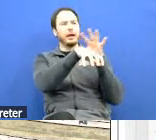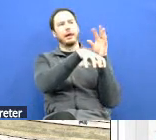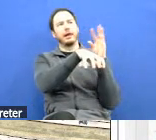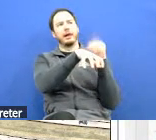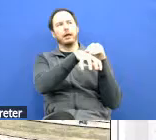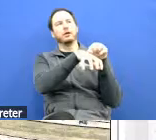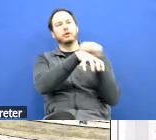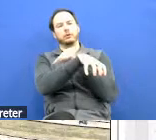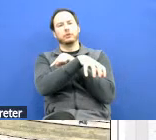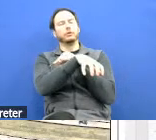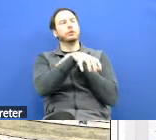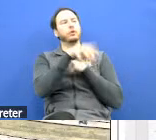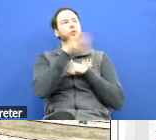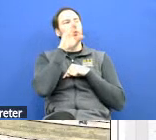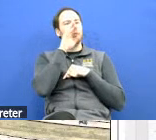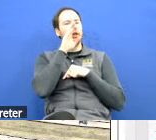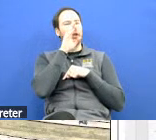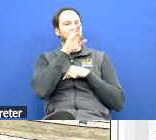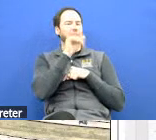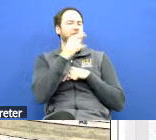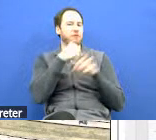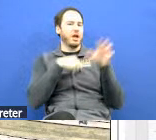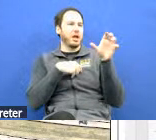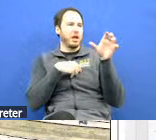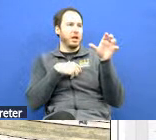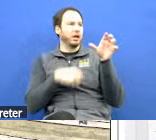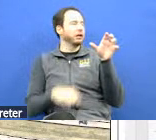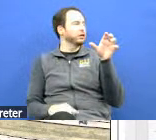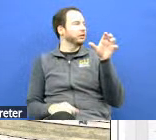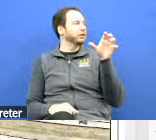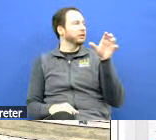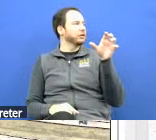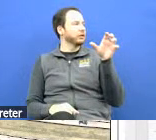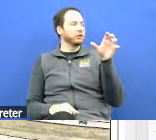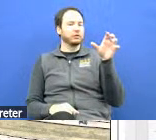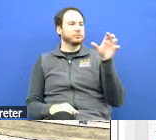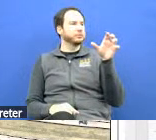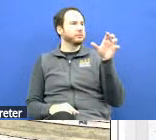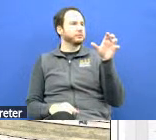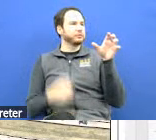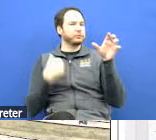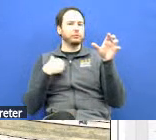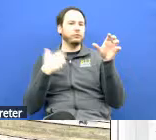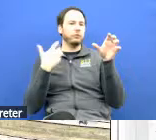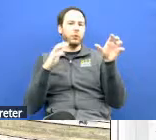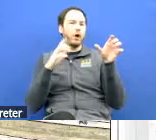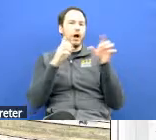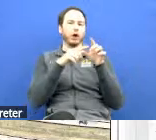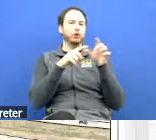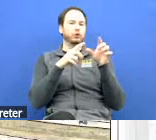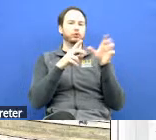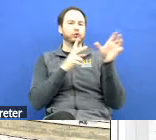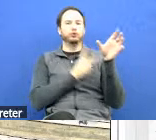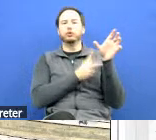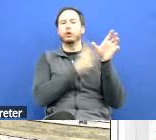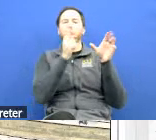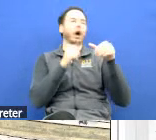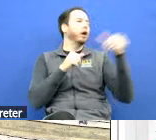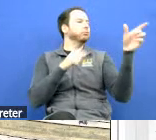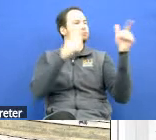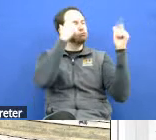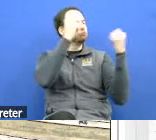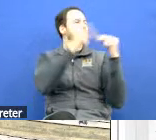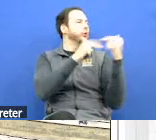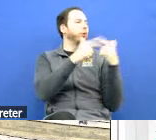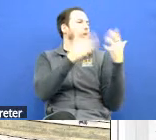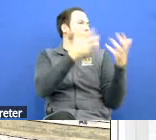So that's why you'll see those ones in there. We did not want to cut those out, because again, we want to make sure